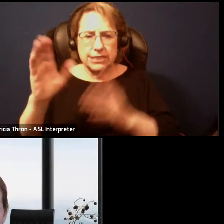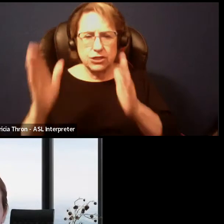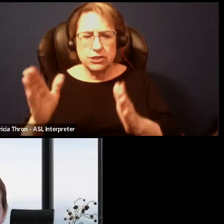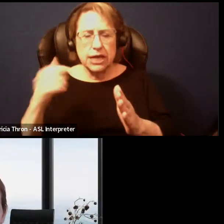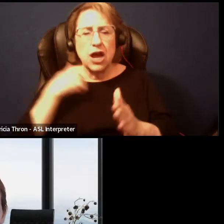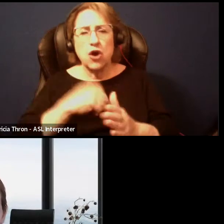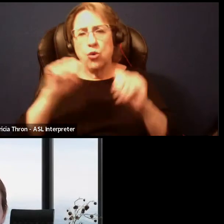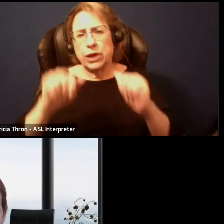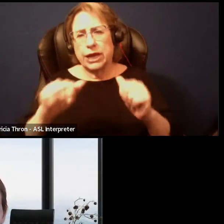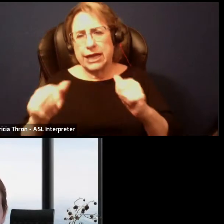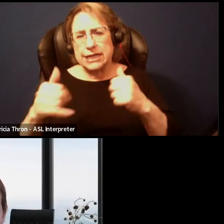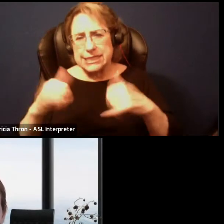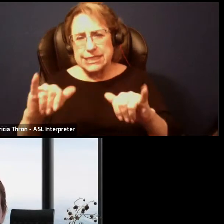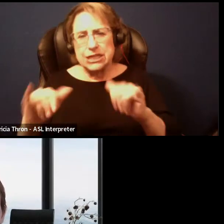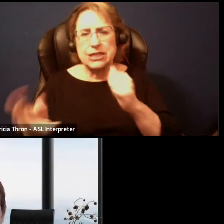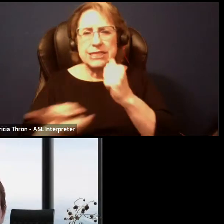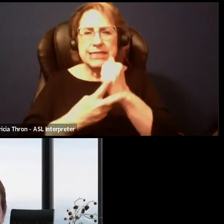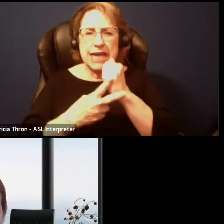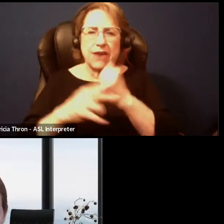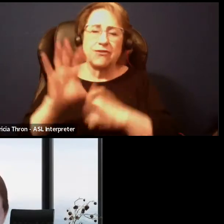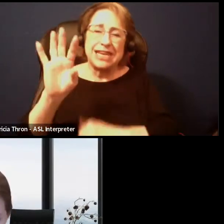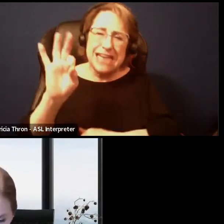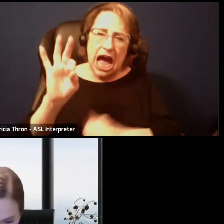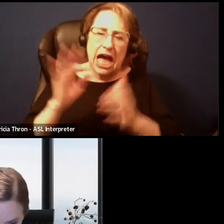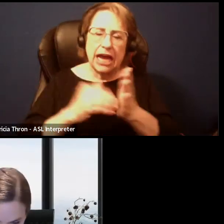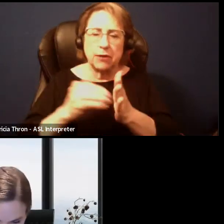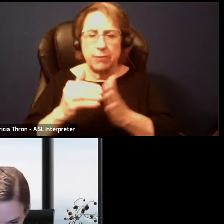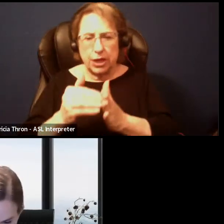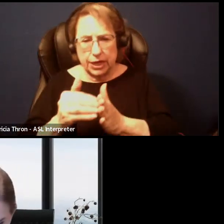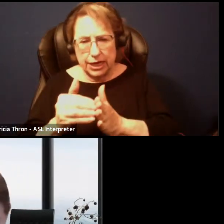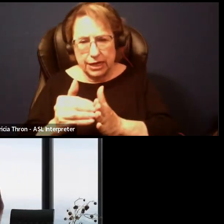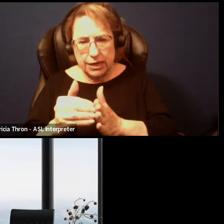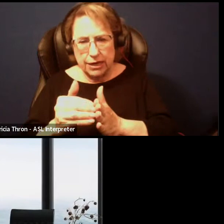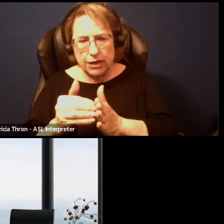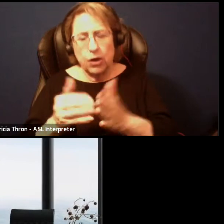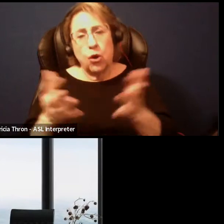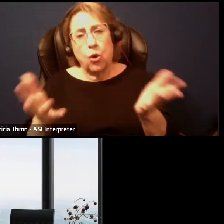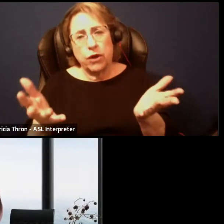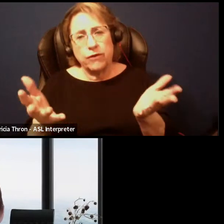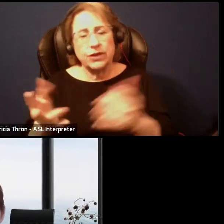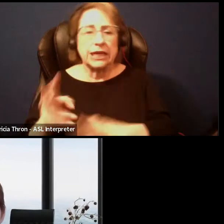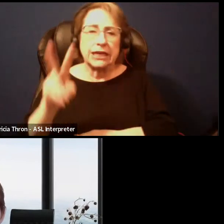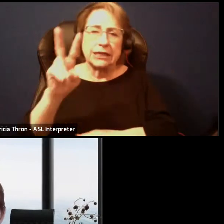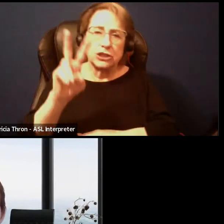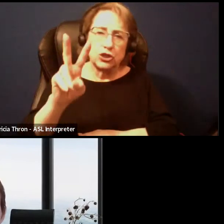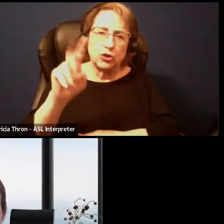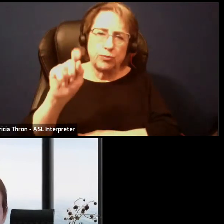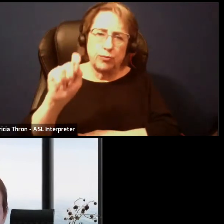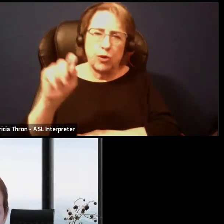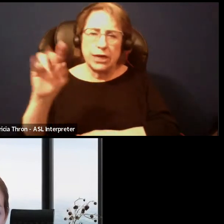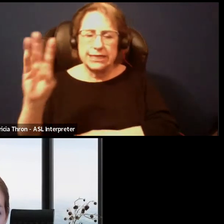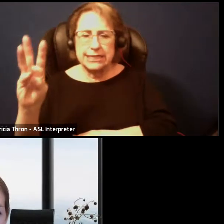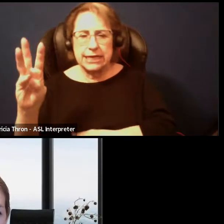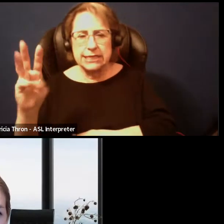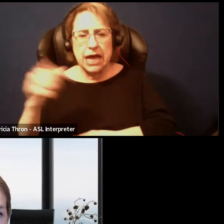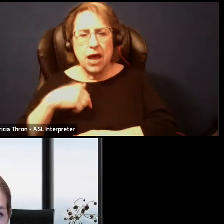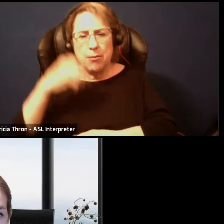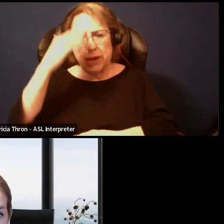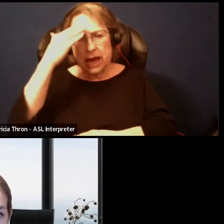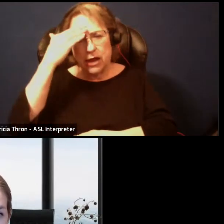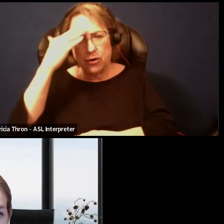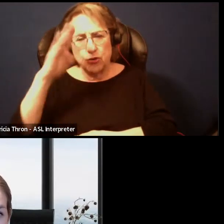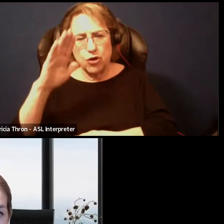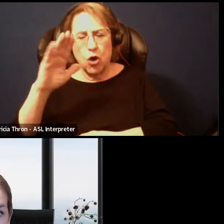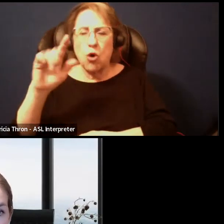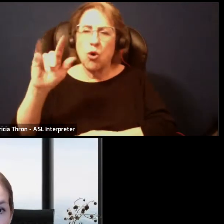I'd love to be able to save 9 million. Even I'd love to be able to save 2.6, but I'm not sure the transaction cost would support it. Or